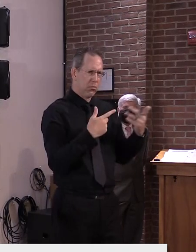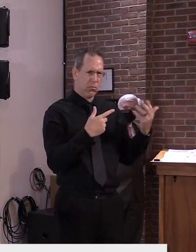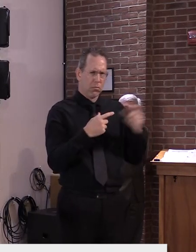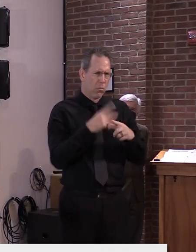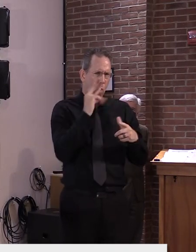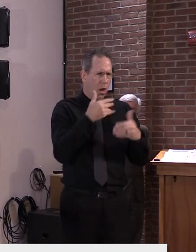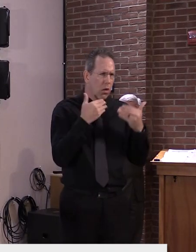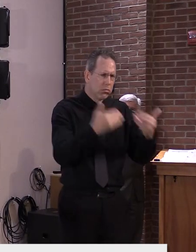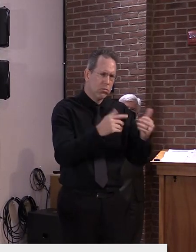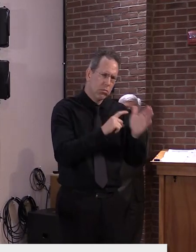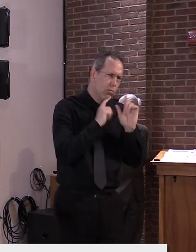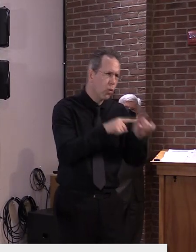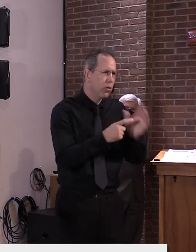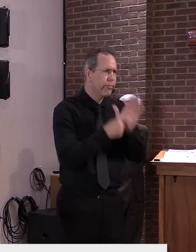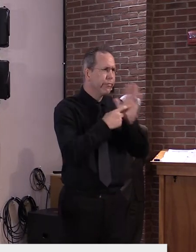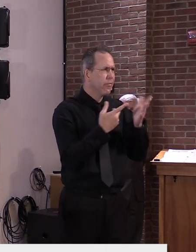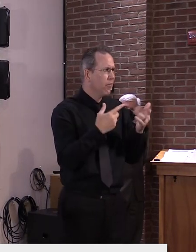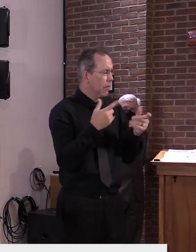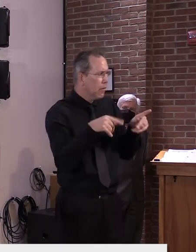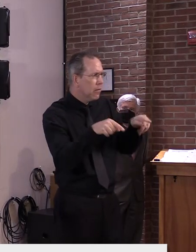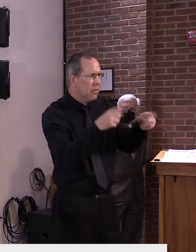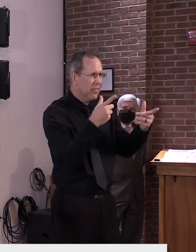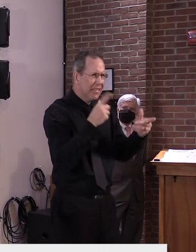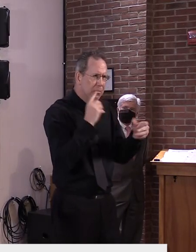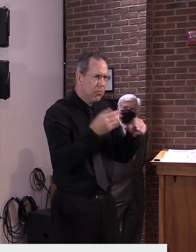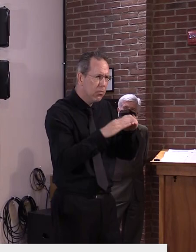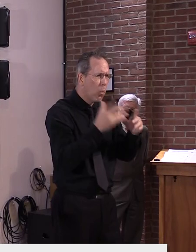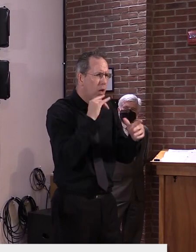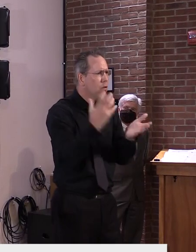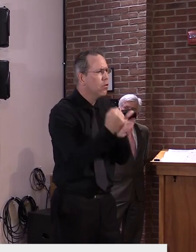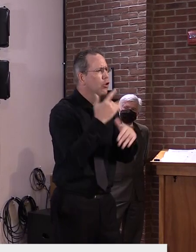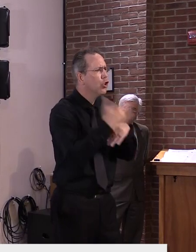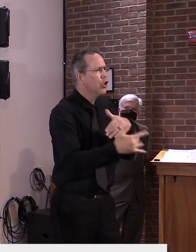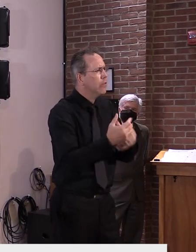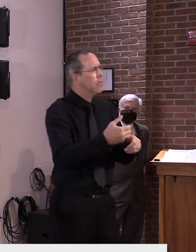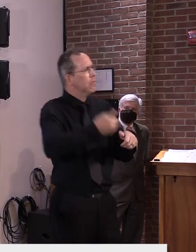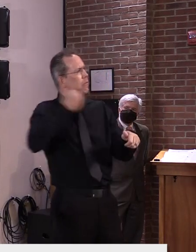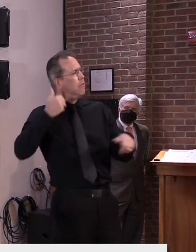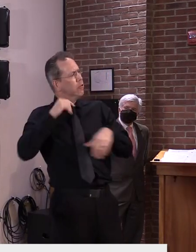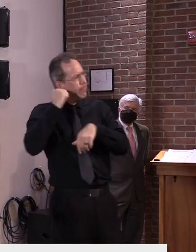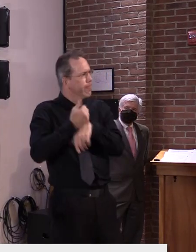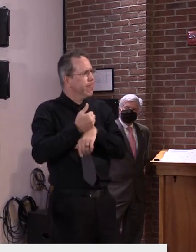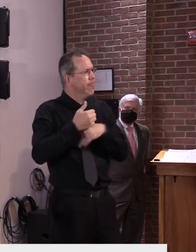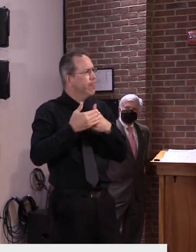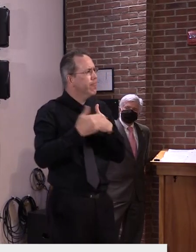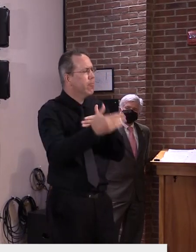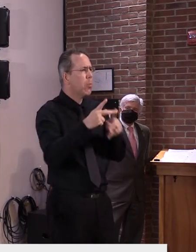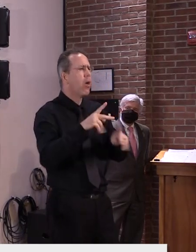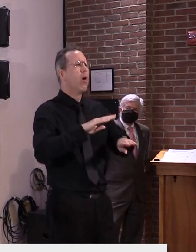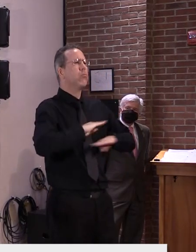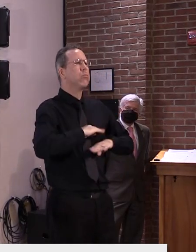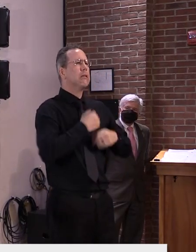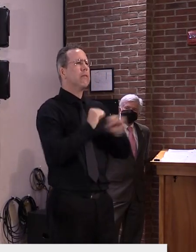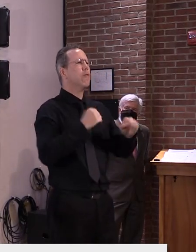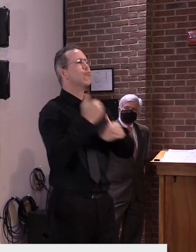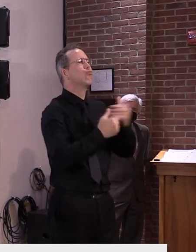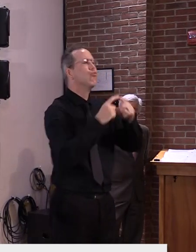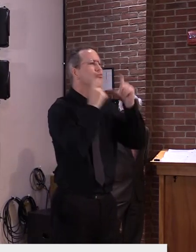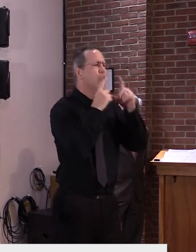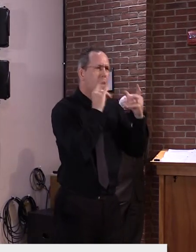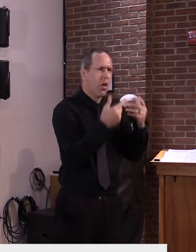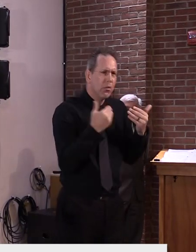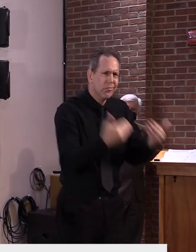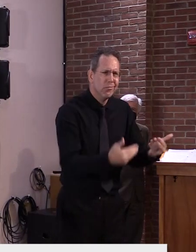but the frustration that many have experienced throughout the country when they've initiated the mask policy has been concerning.